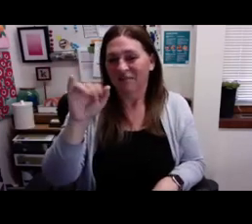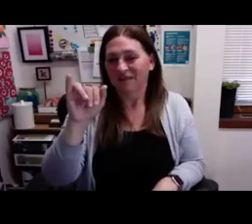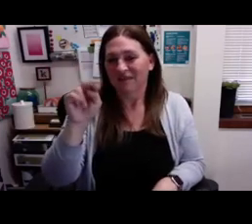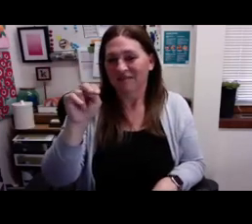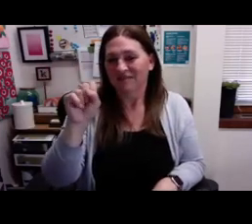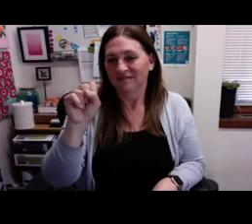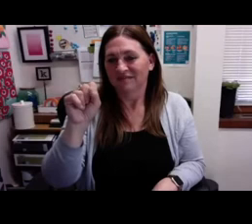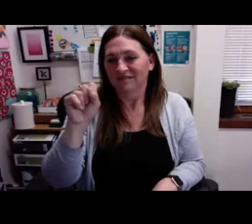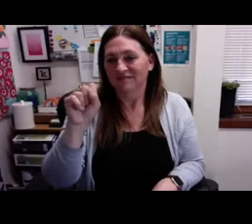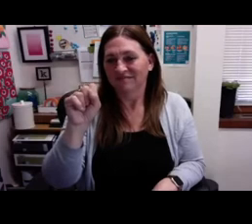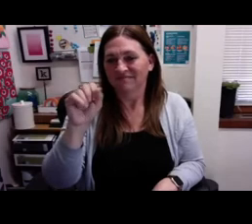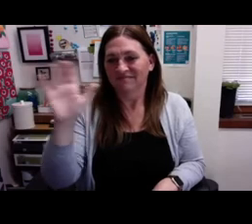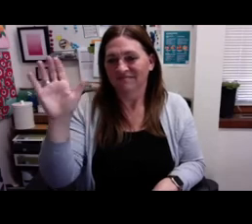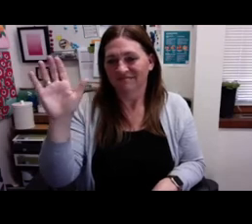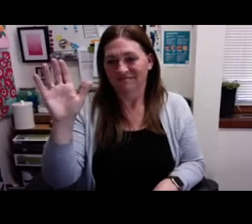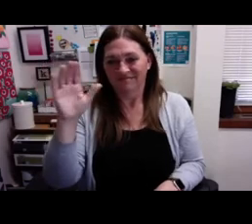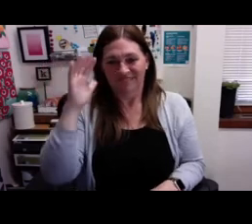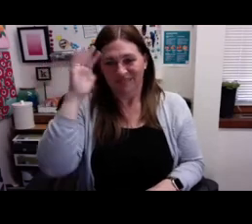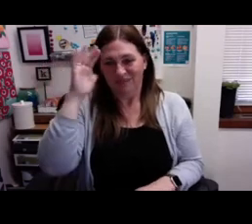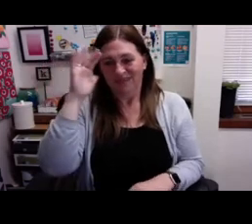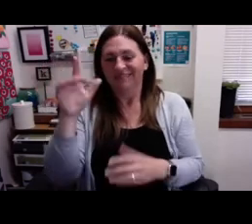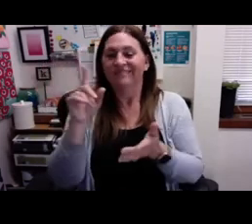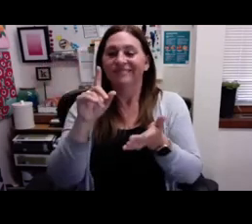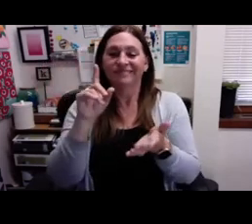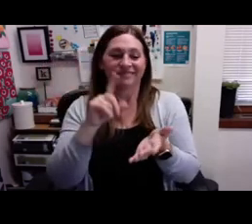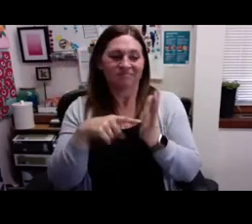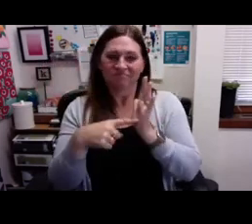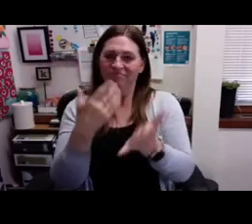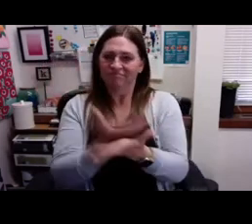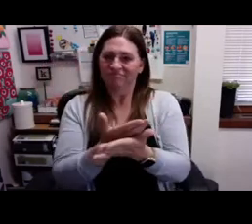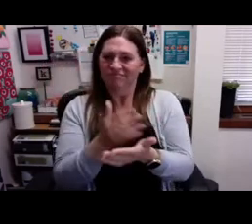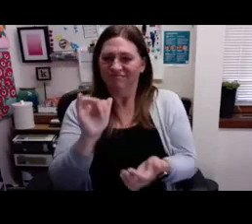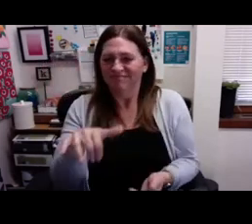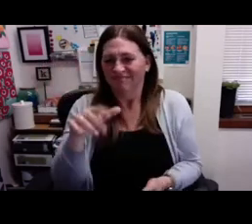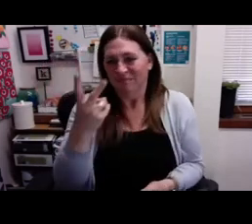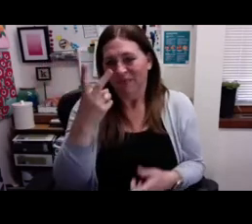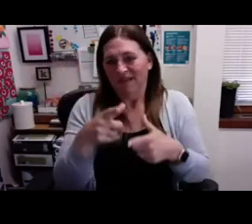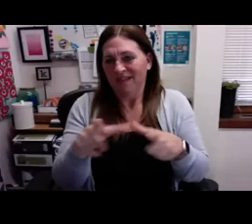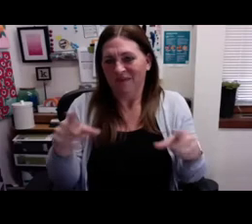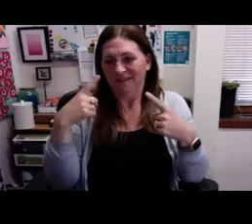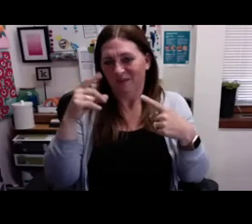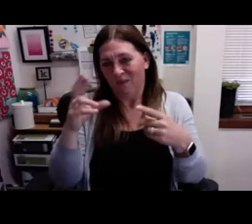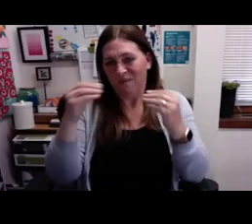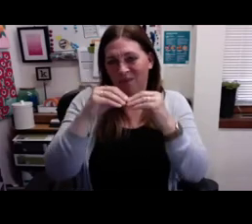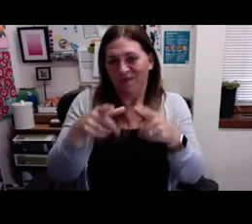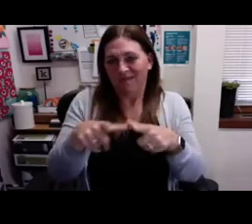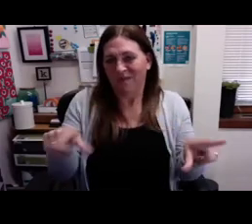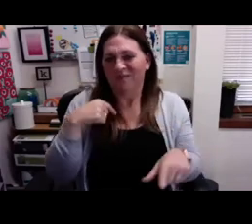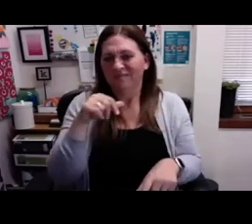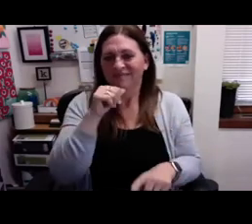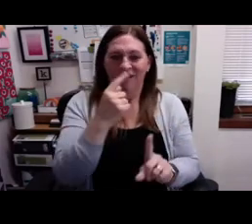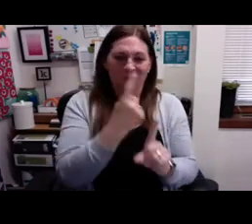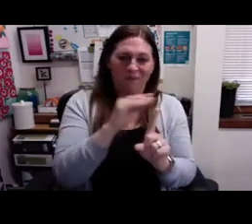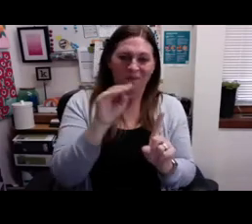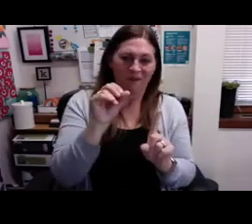that concept in English. And that's Cummins' theory. And that has been proven to